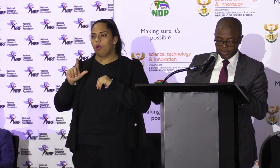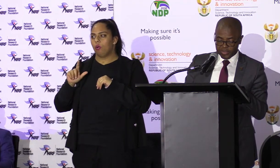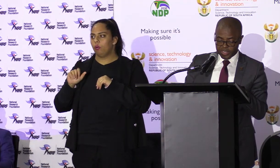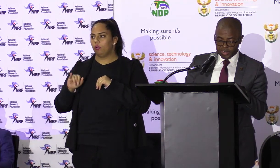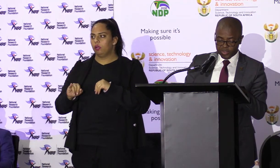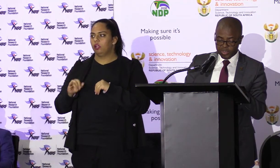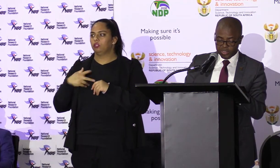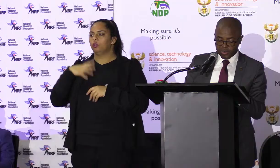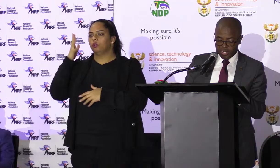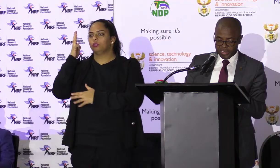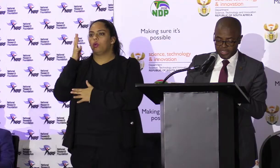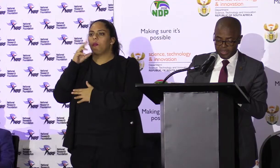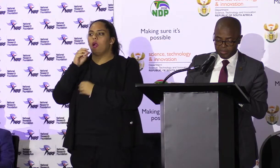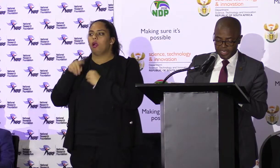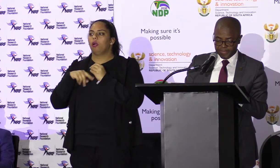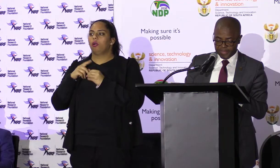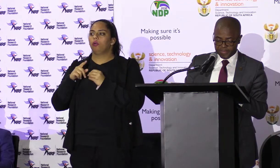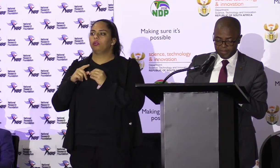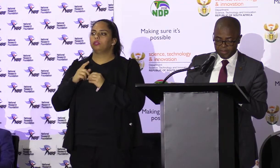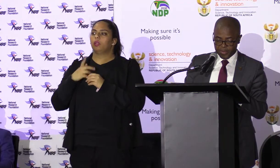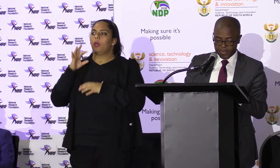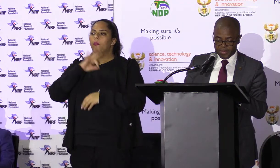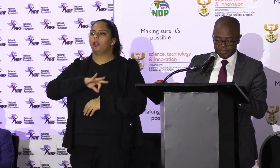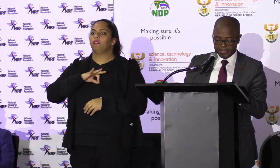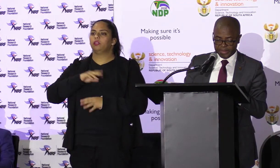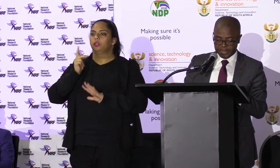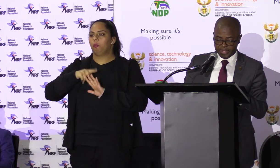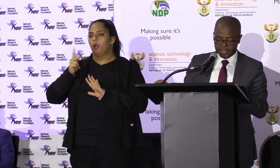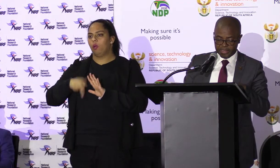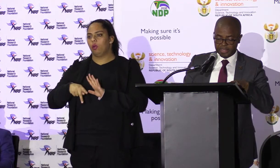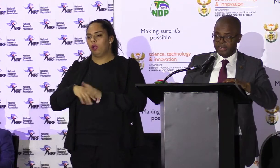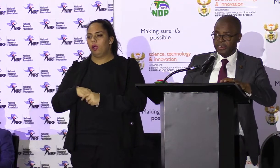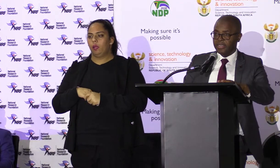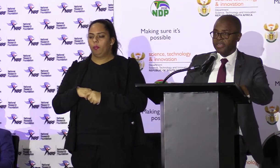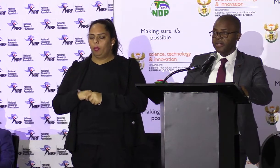to talk about SALT Collateral Benefits Program.